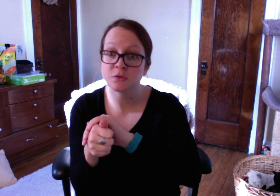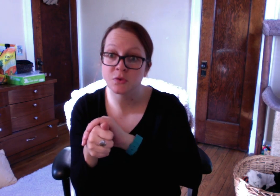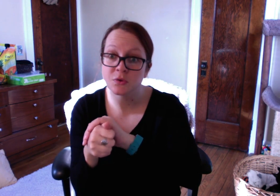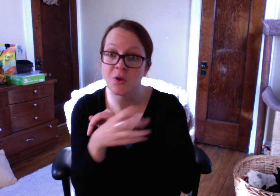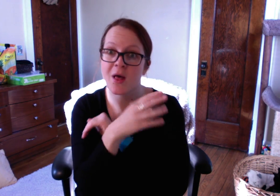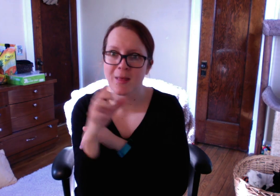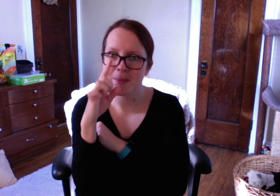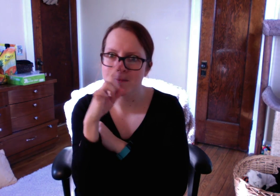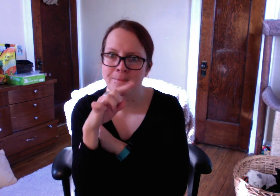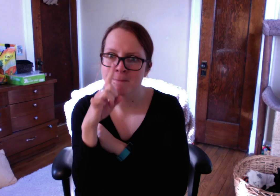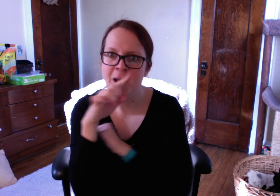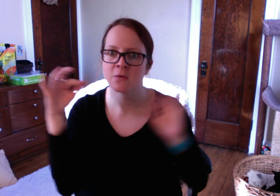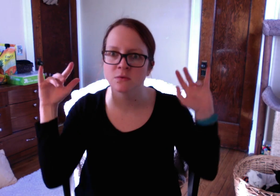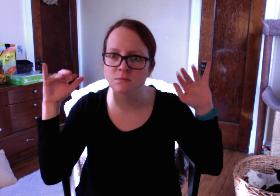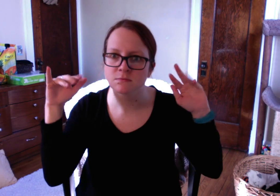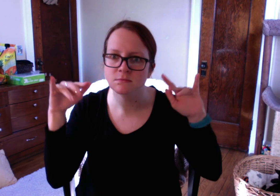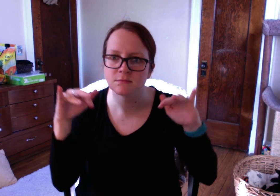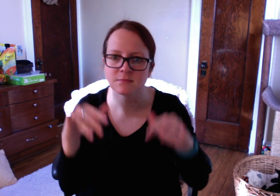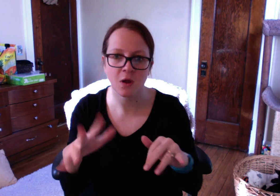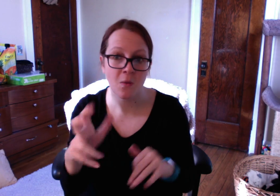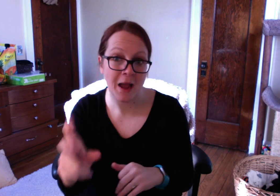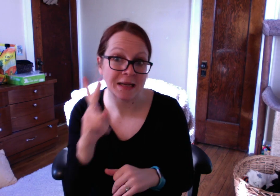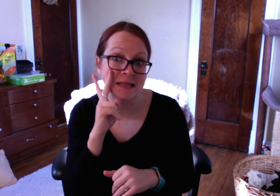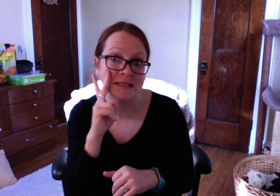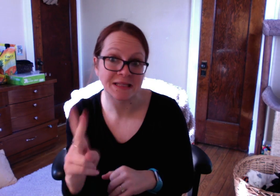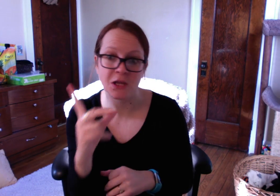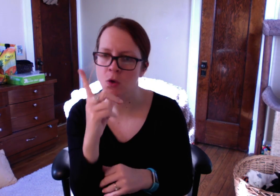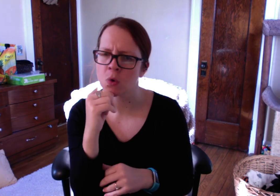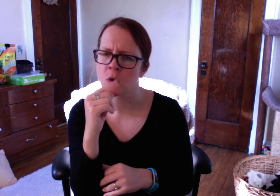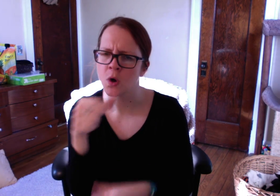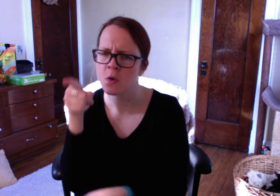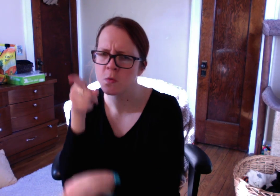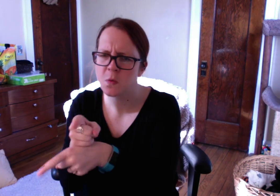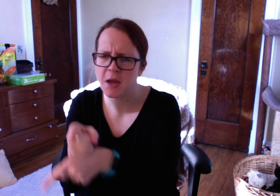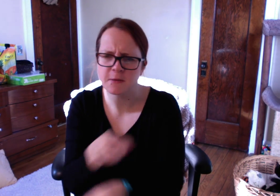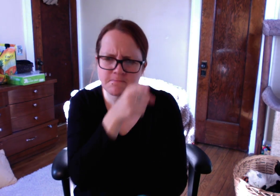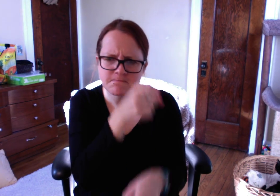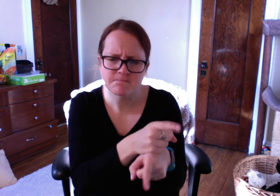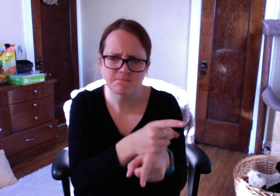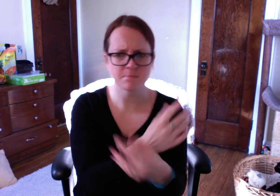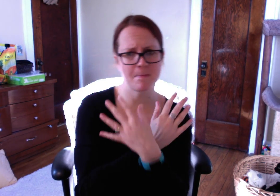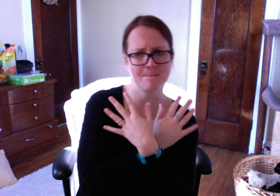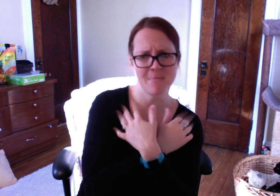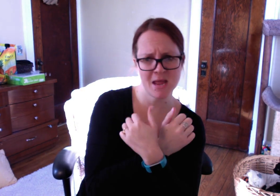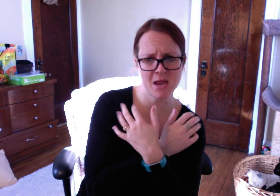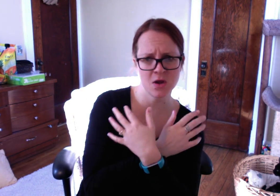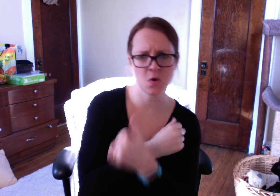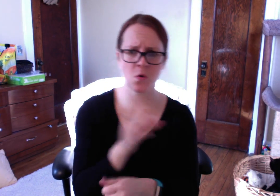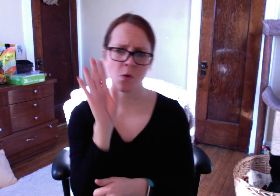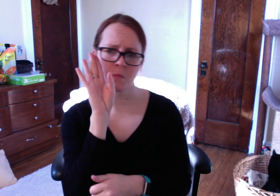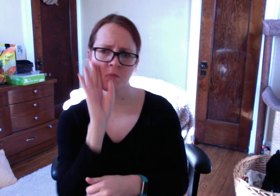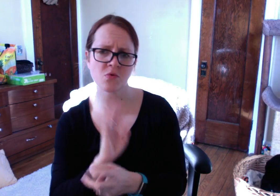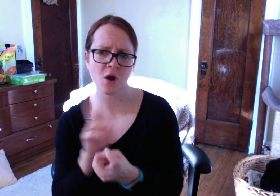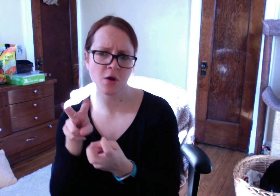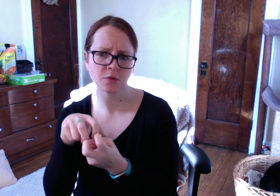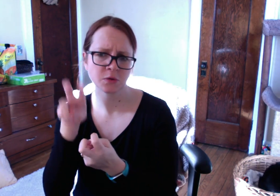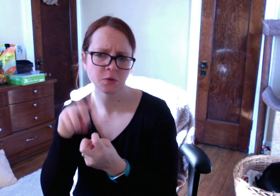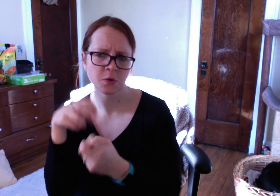came. They wanted to see who would be right, bear or brown squirrel. This is what